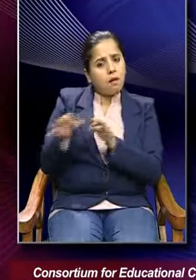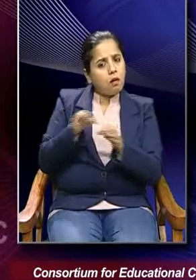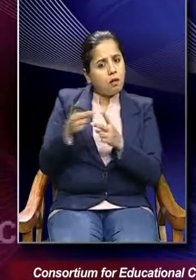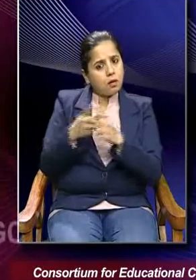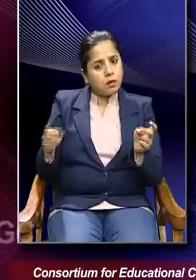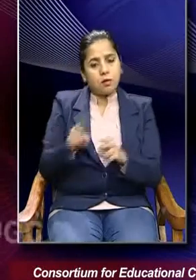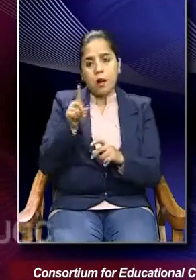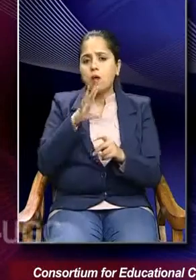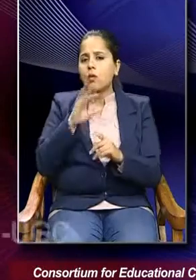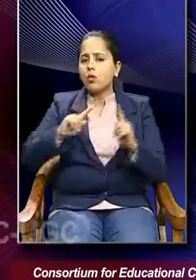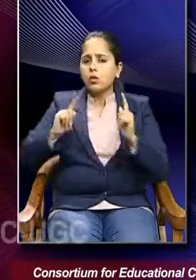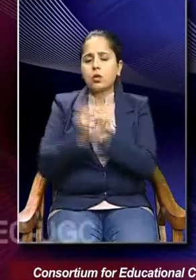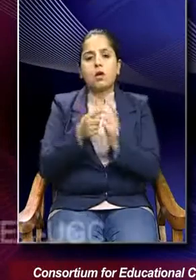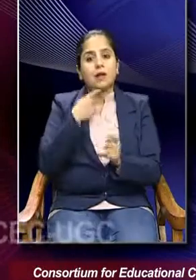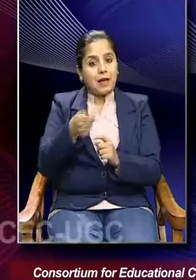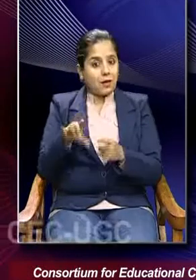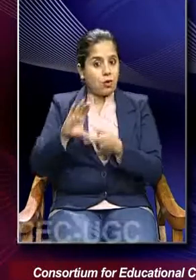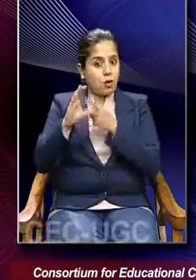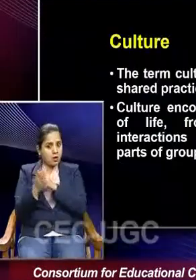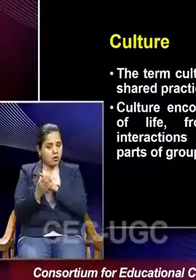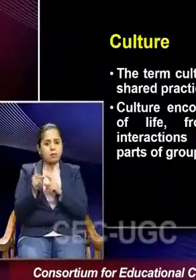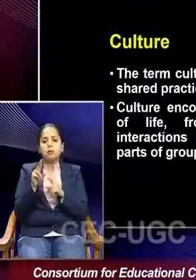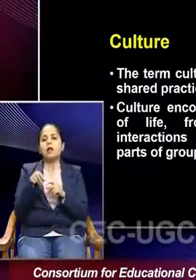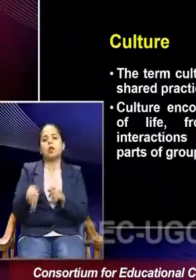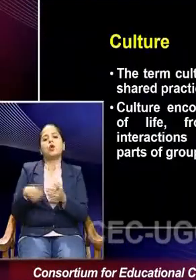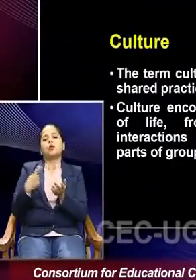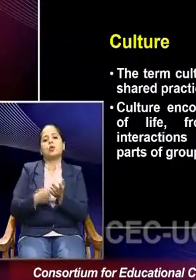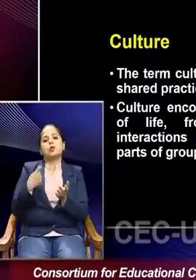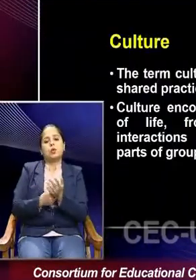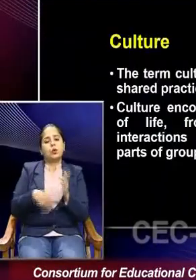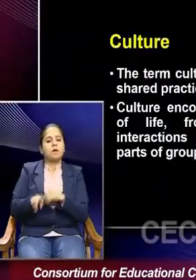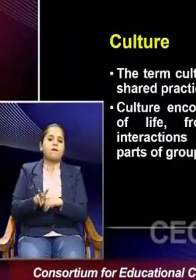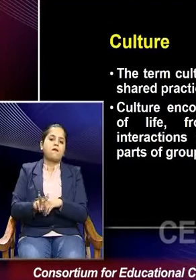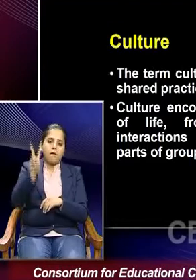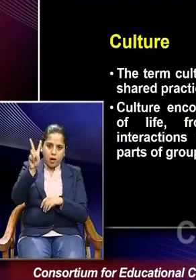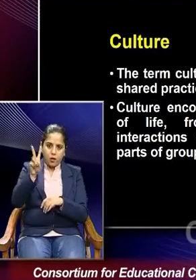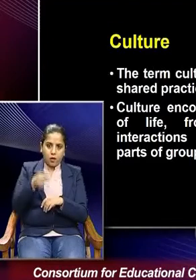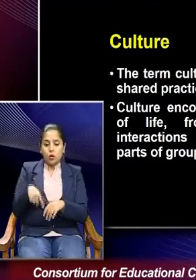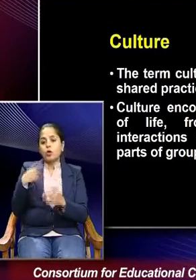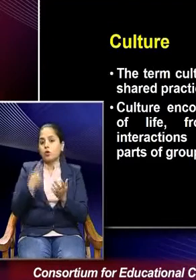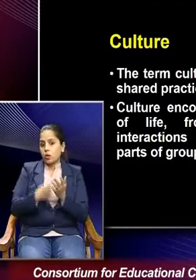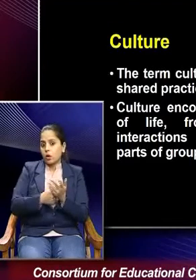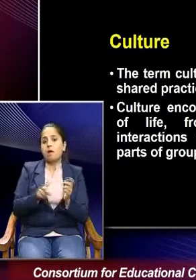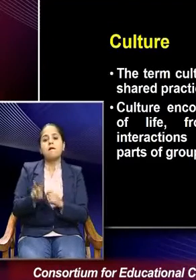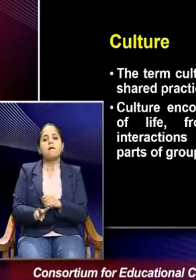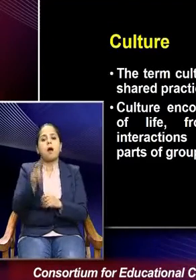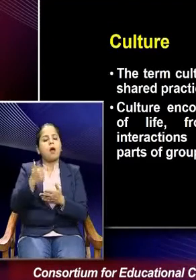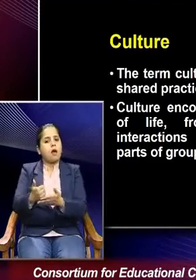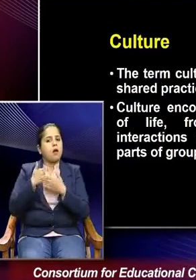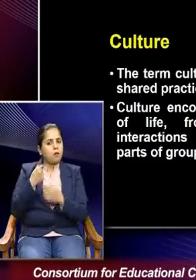to briefly talk about culture, it means norms and values. And norms and values which help